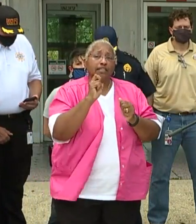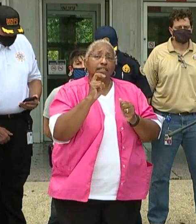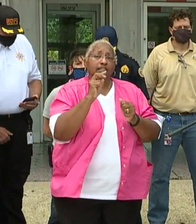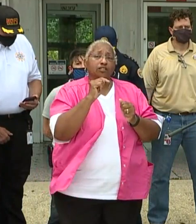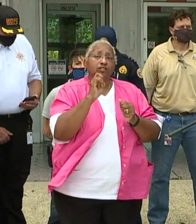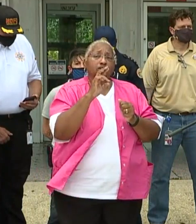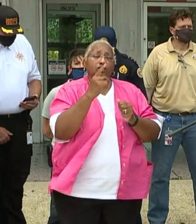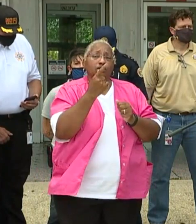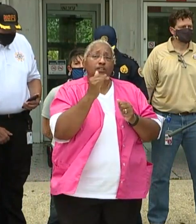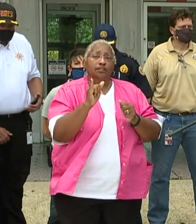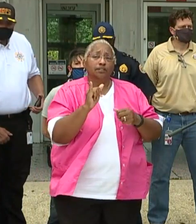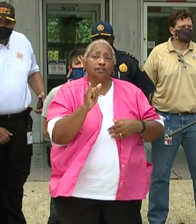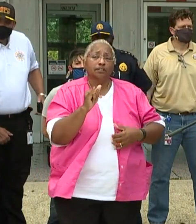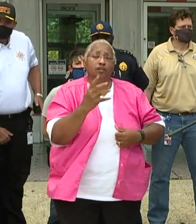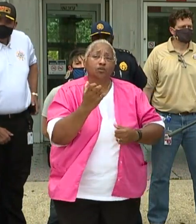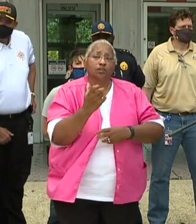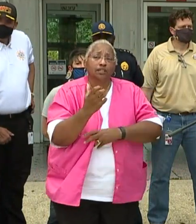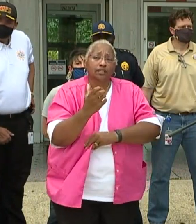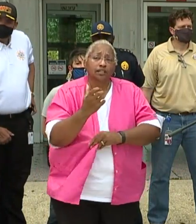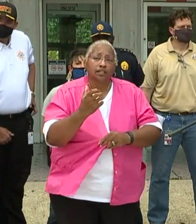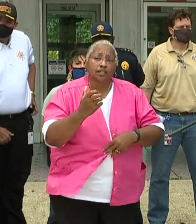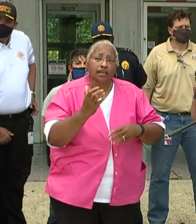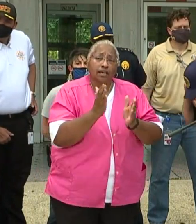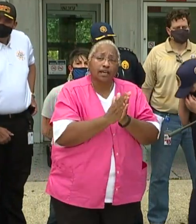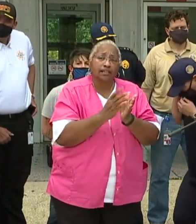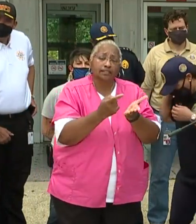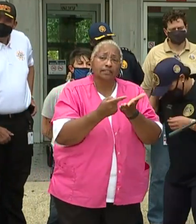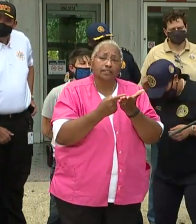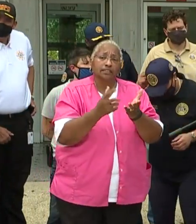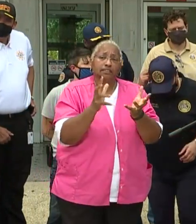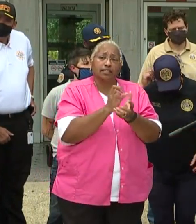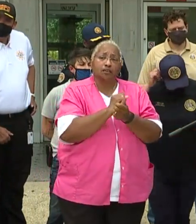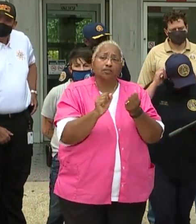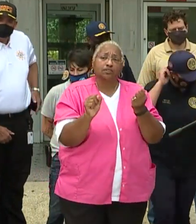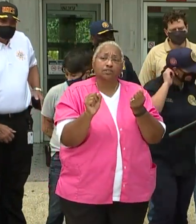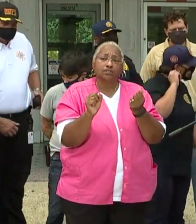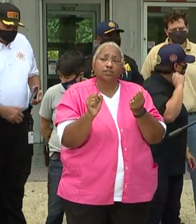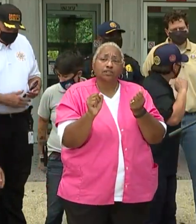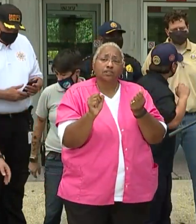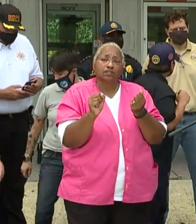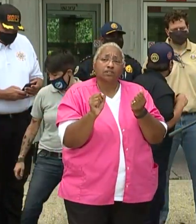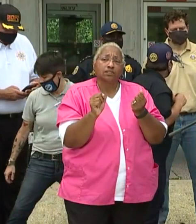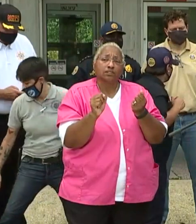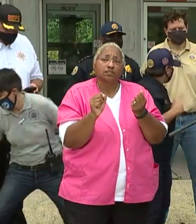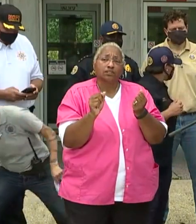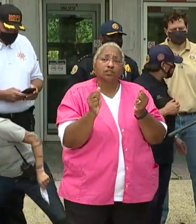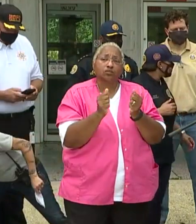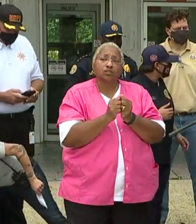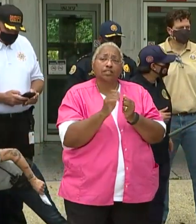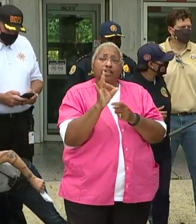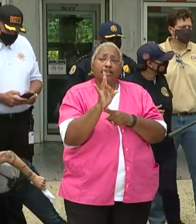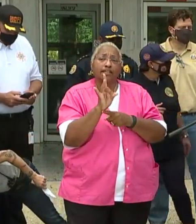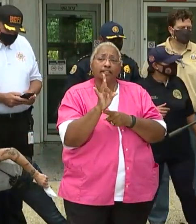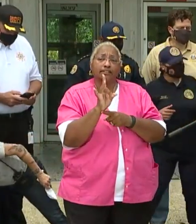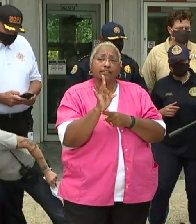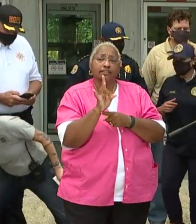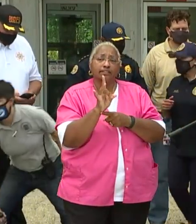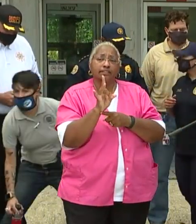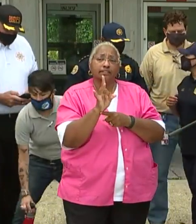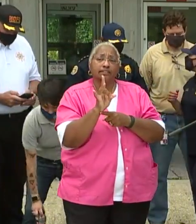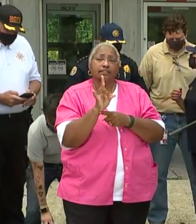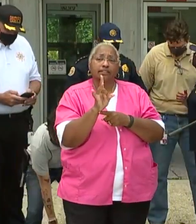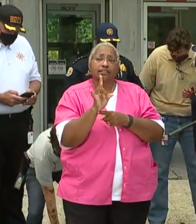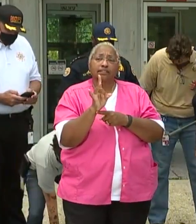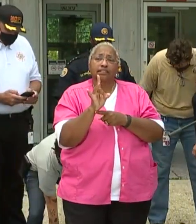Yes, ma'am. I wanted to ask, you talked about damages to aid system, right?